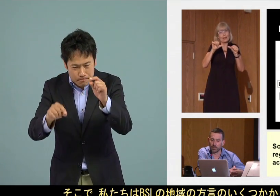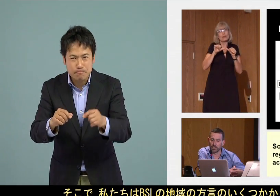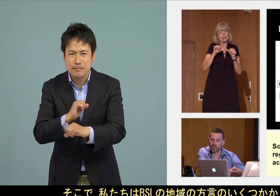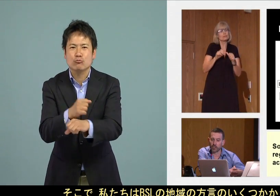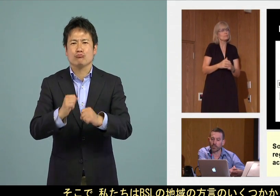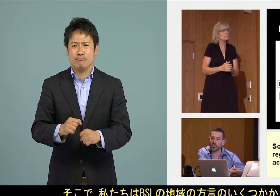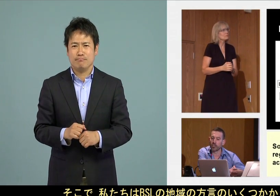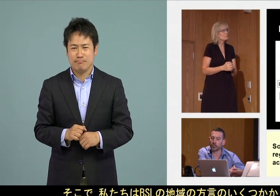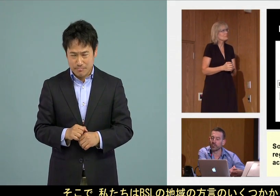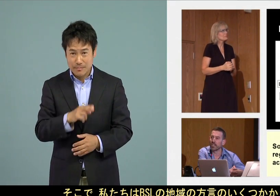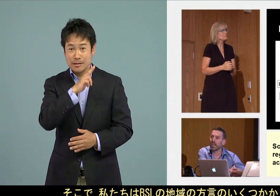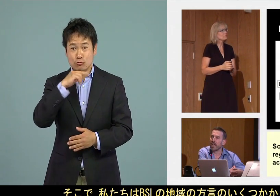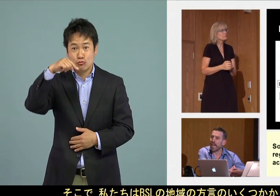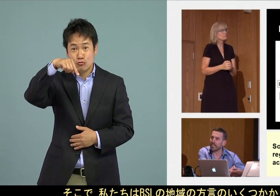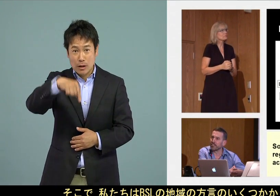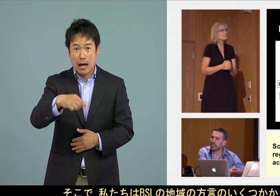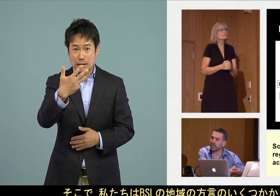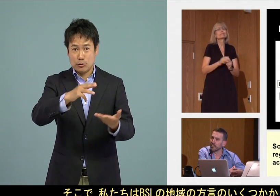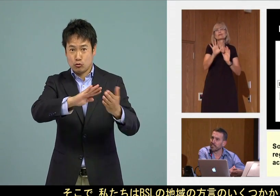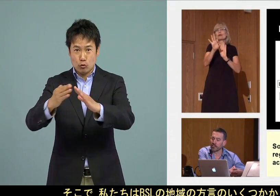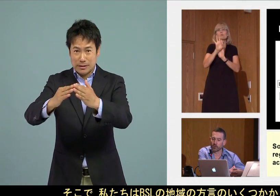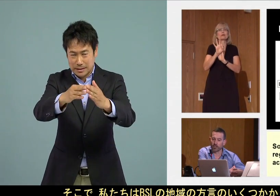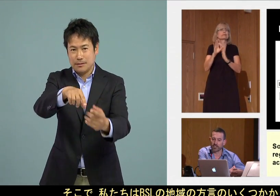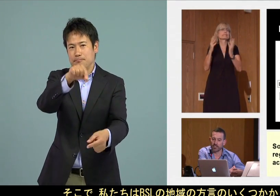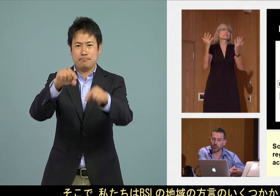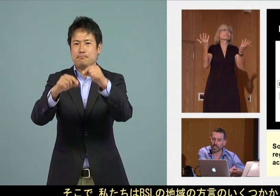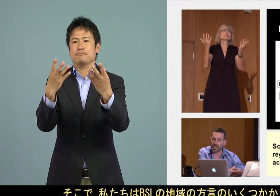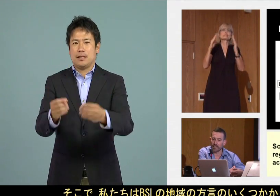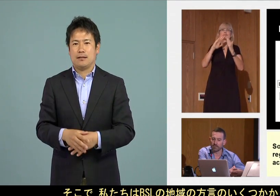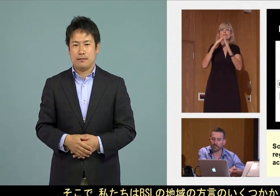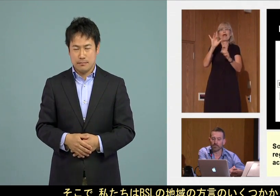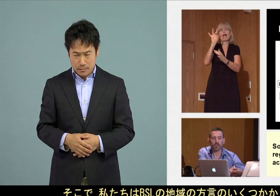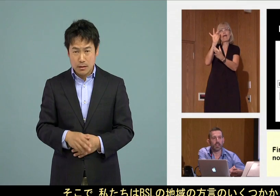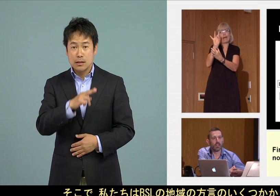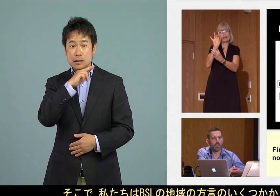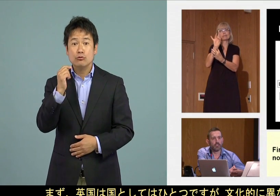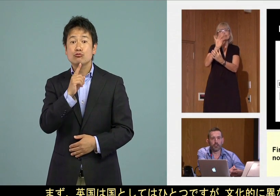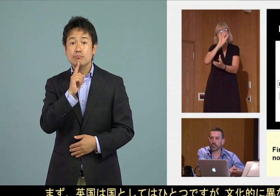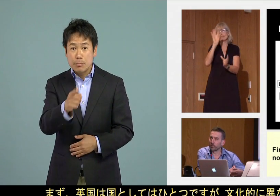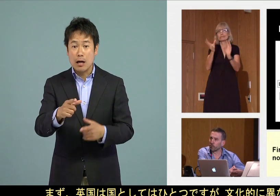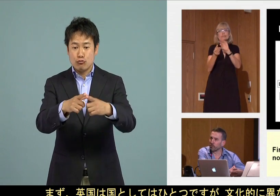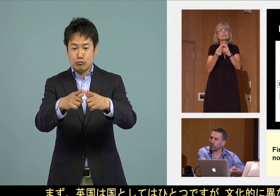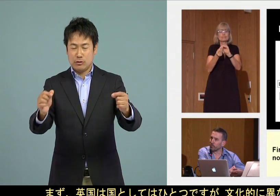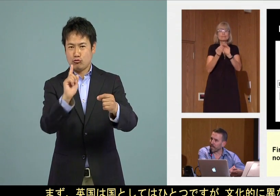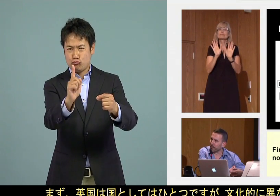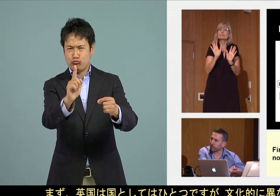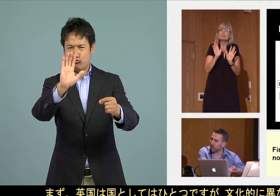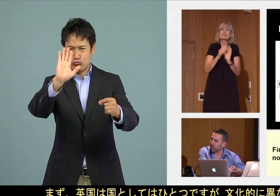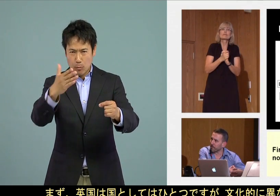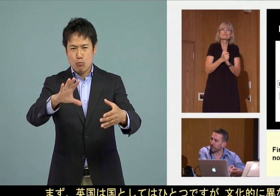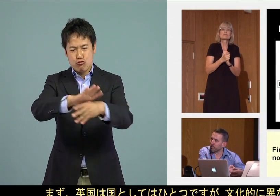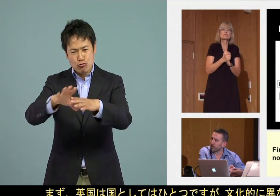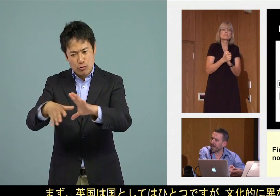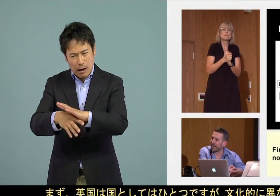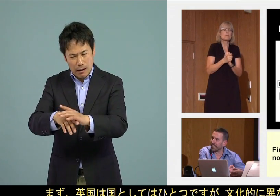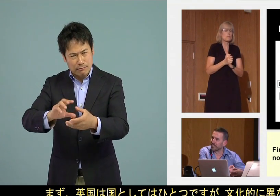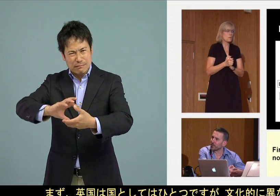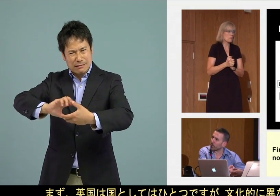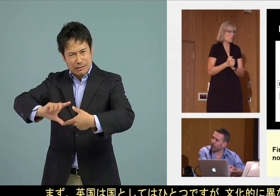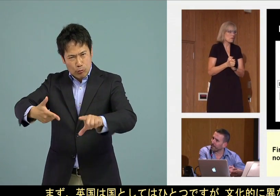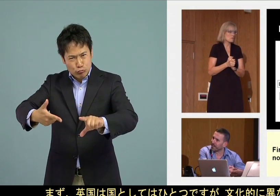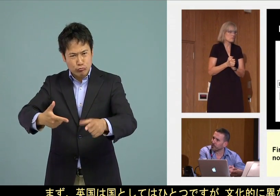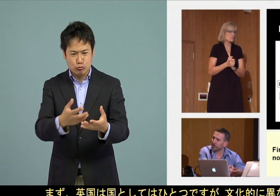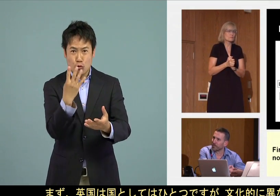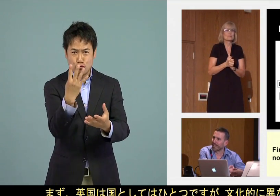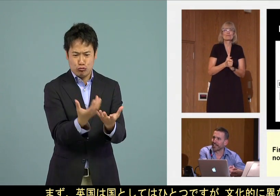Sign Language. So we chose 8 cities across the UK. First of all, we have to remember that the UK is